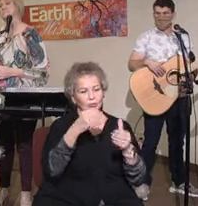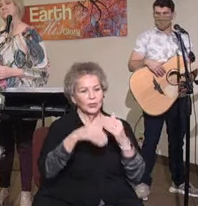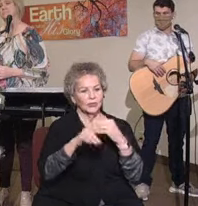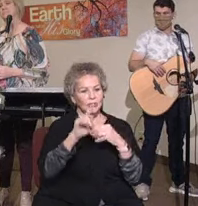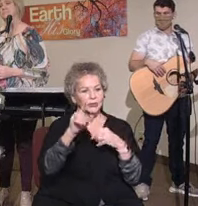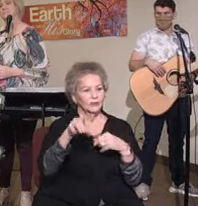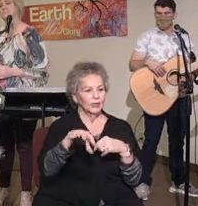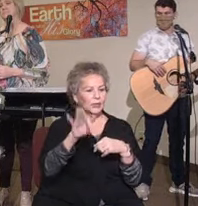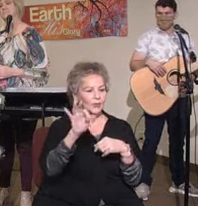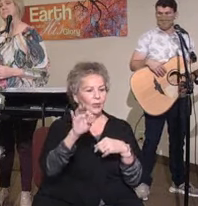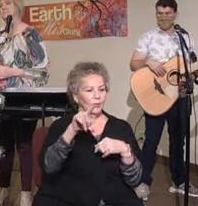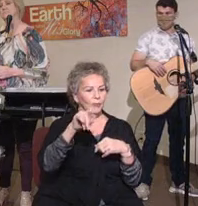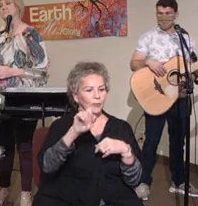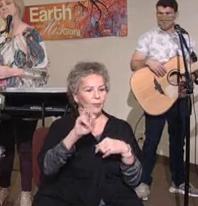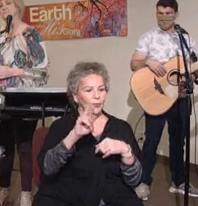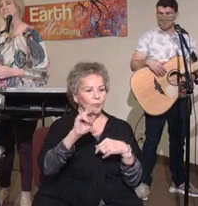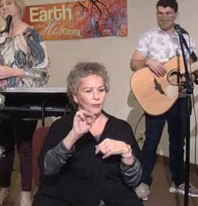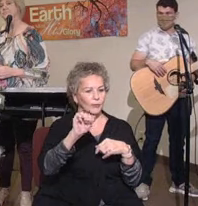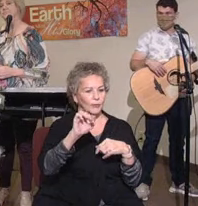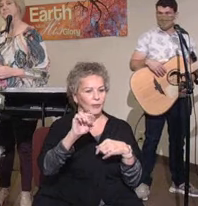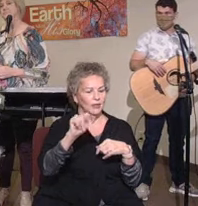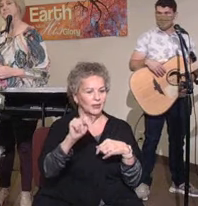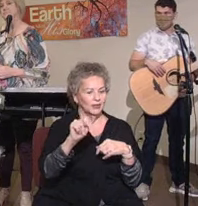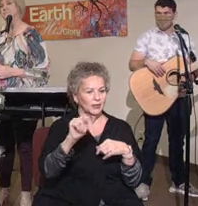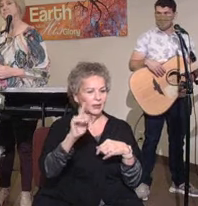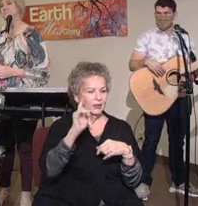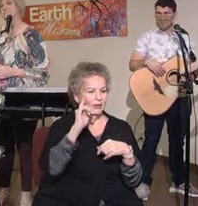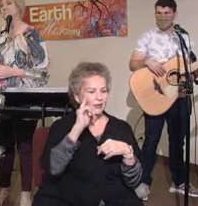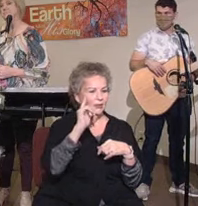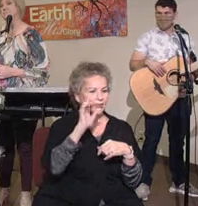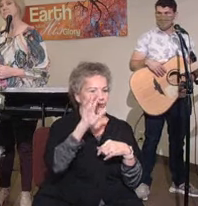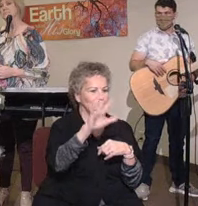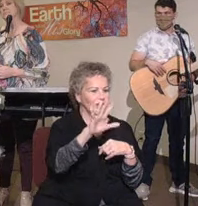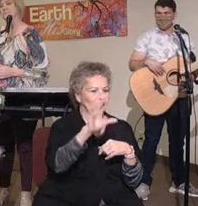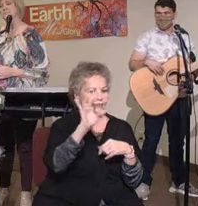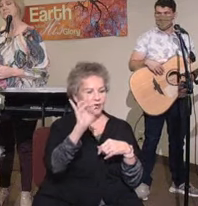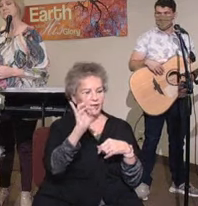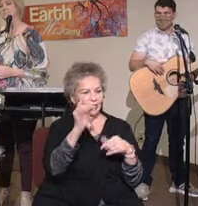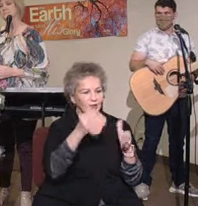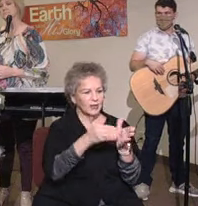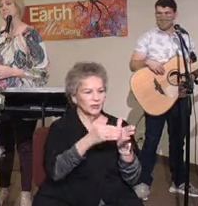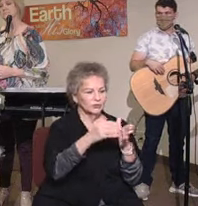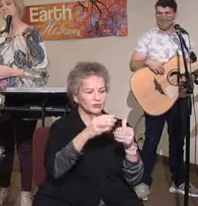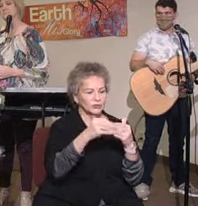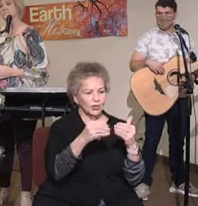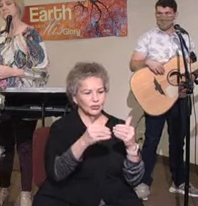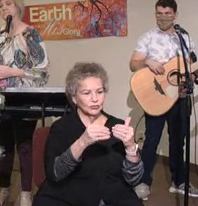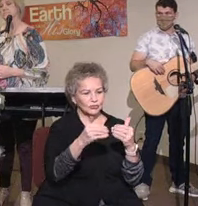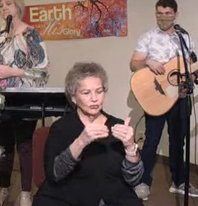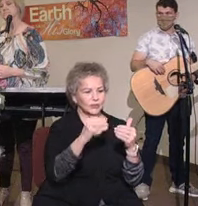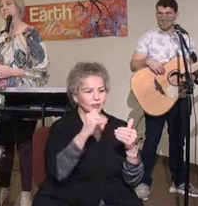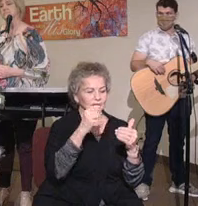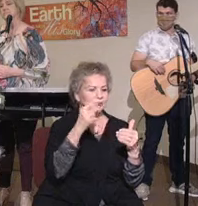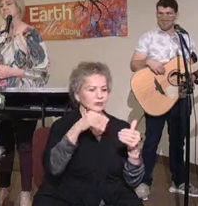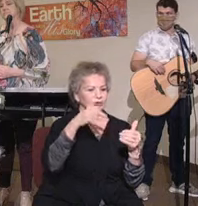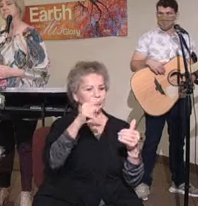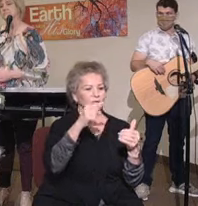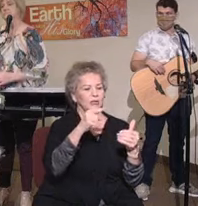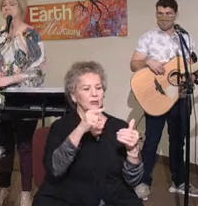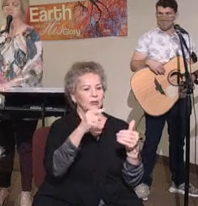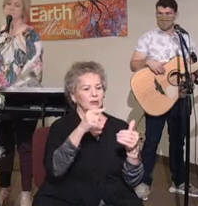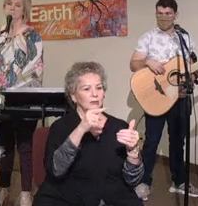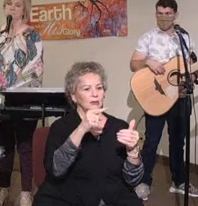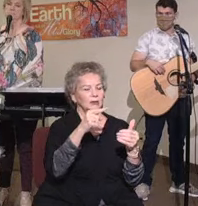permits. And I believe the permits were between $5,000 and $8,000. I didn't check my figures before I got here, but that's